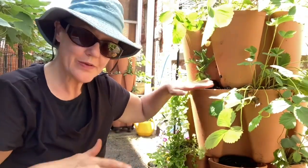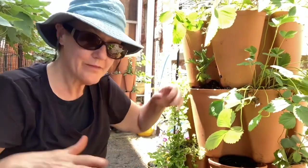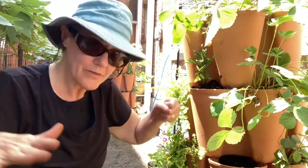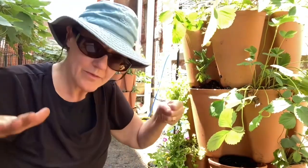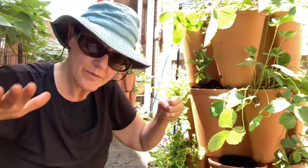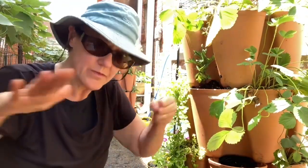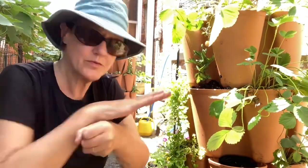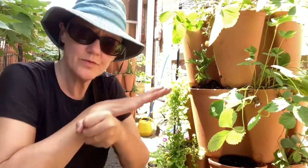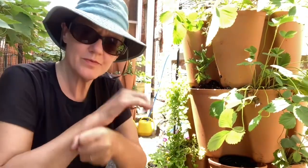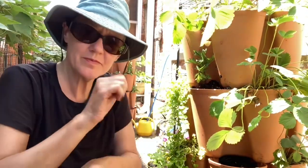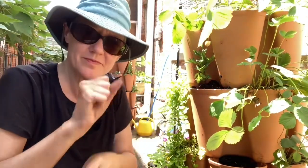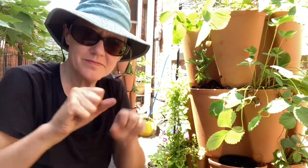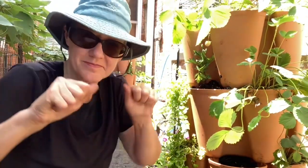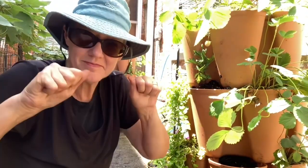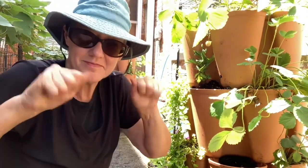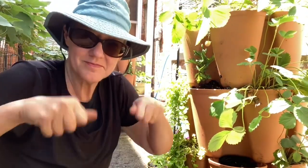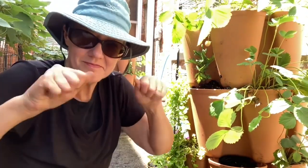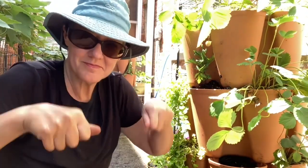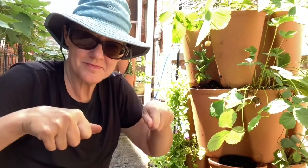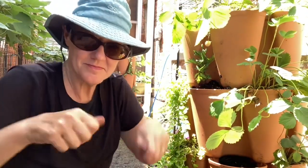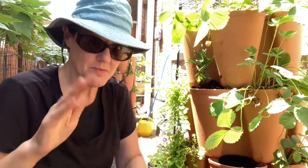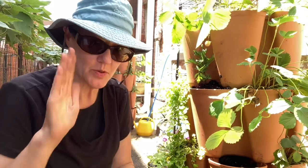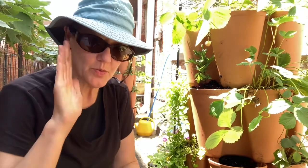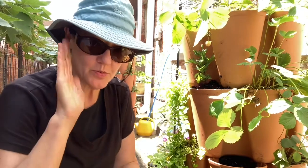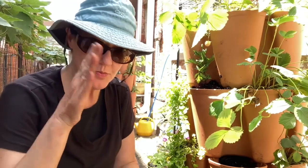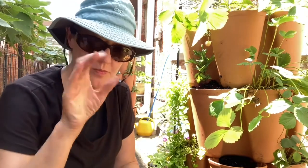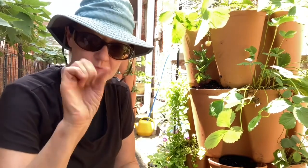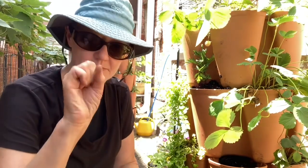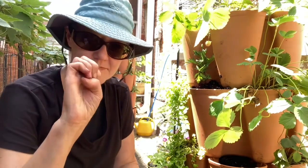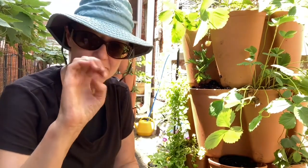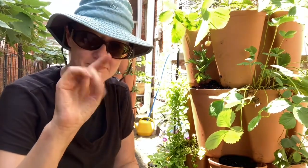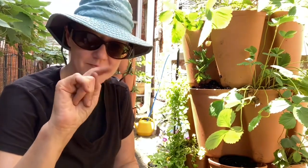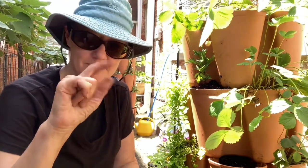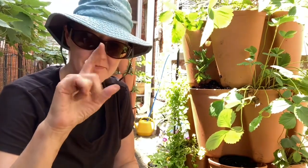Now you want your soil level with the top of each pocket tier.